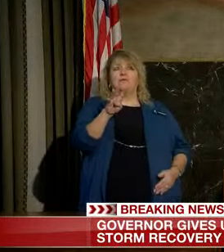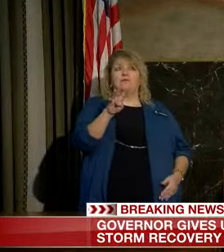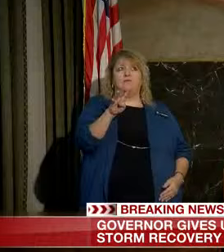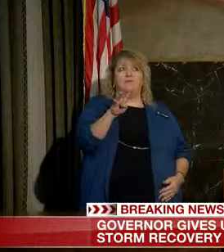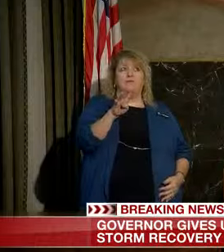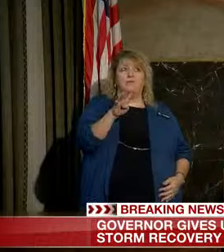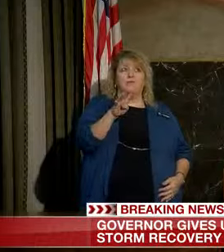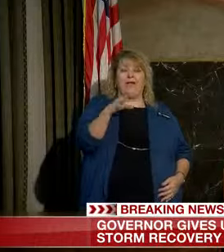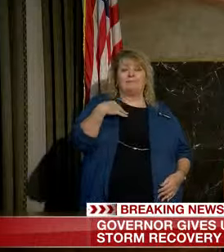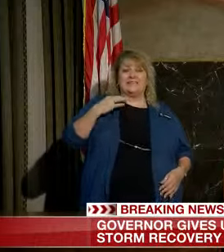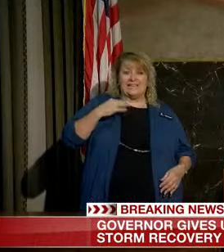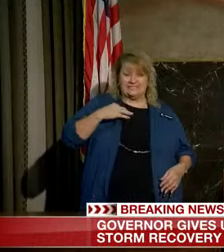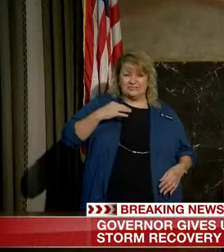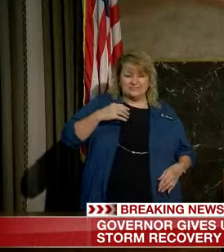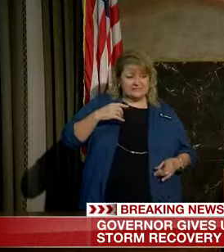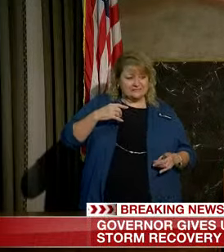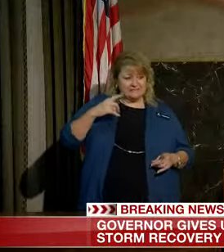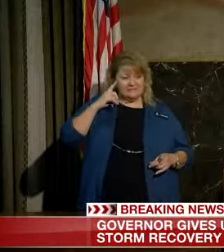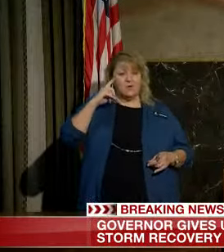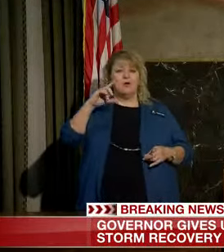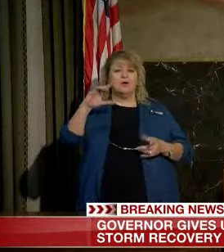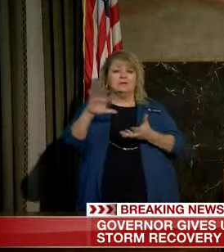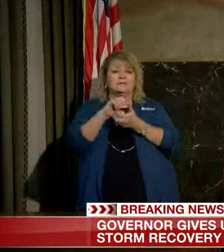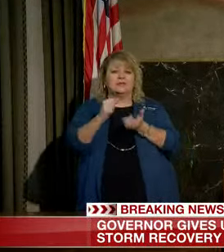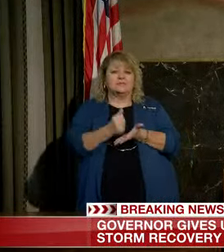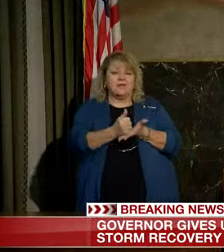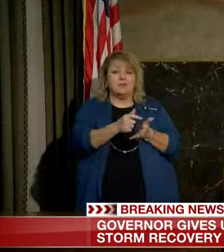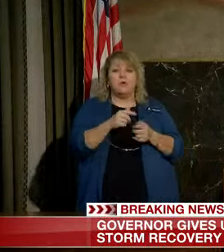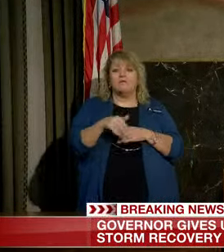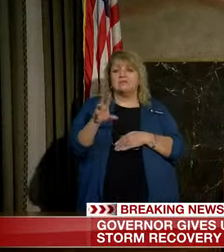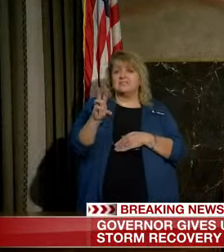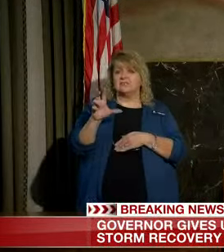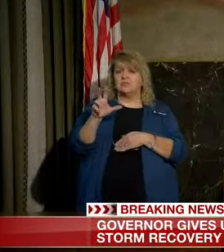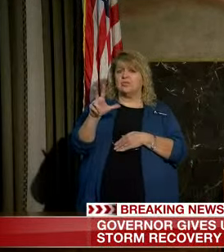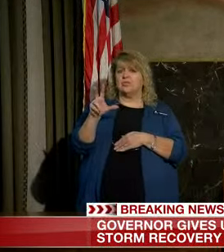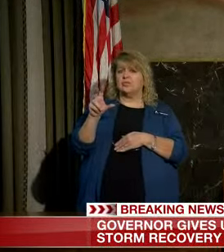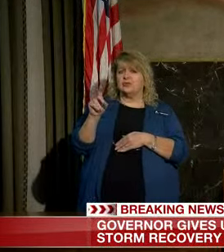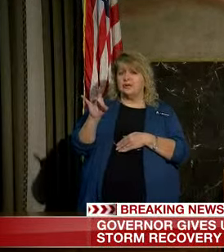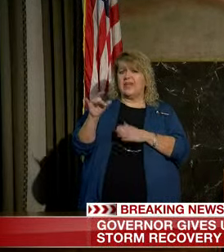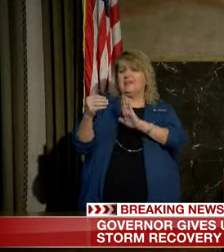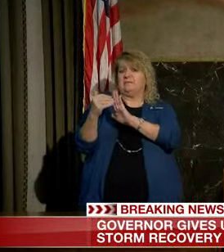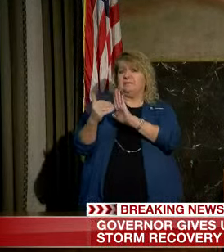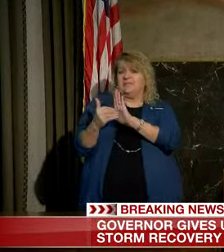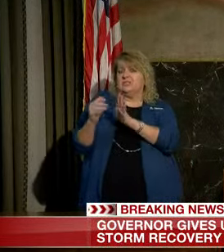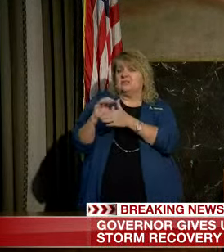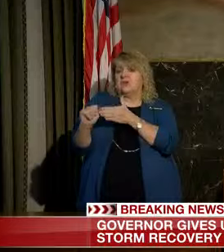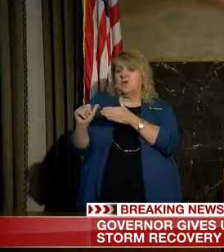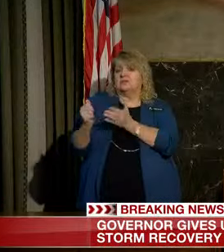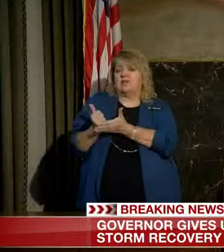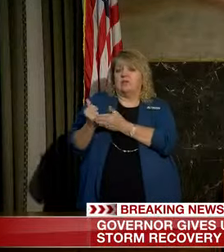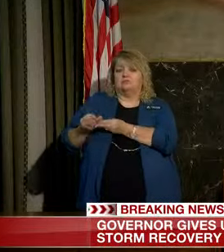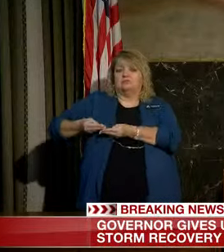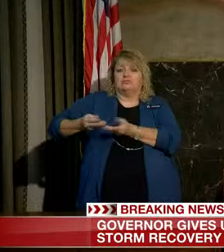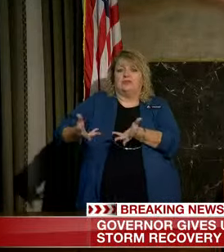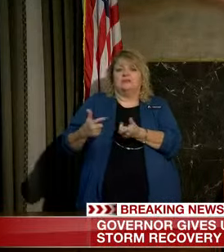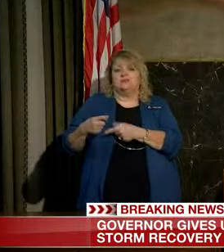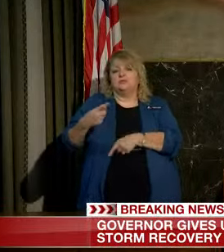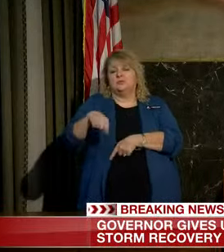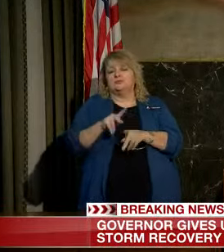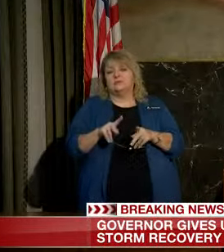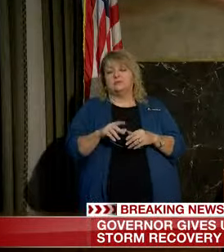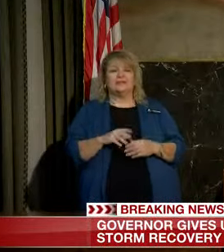495,752 applications for disaster assistance, and over $638 million has been approved to help Louisiana's